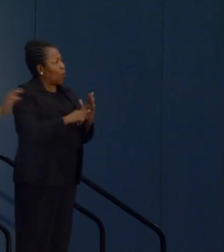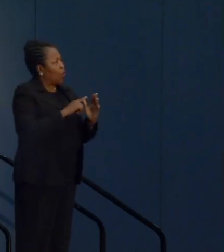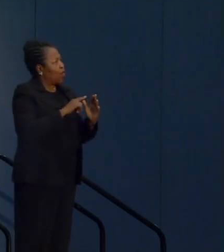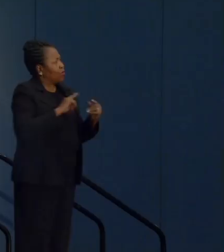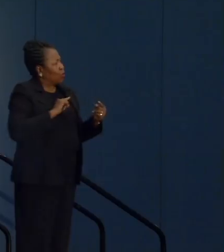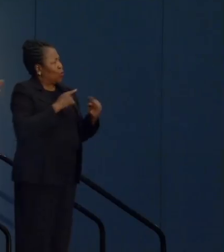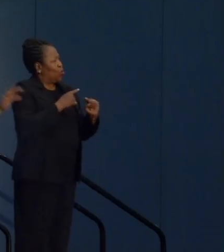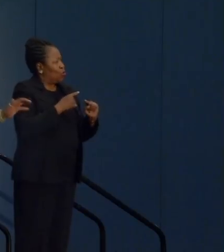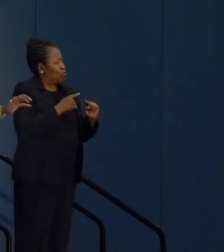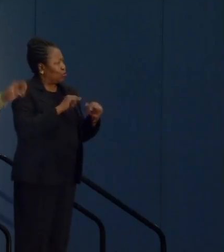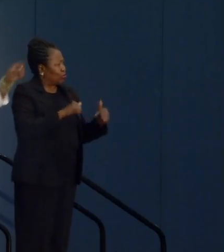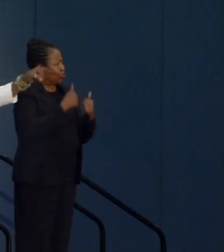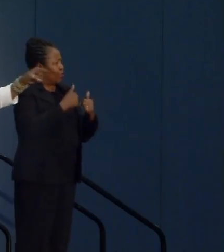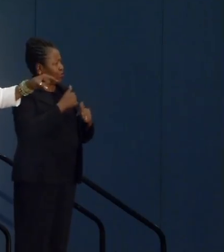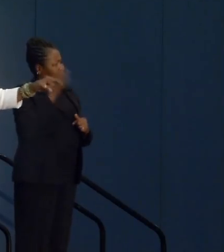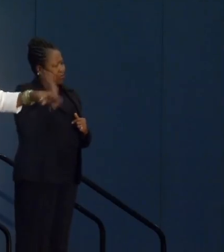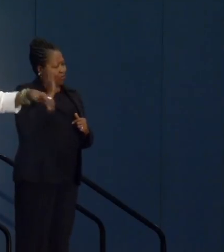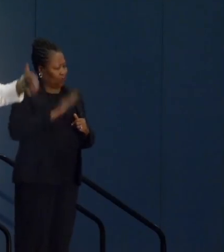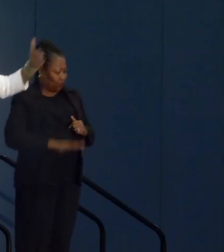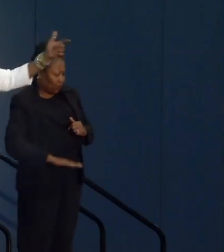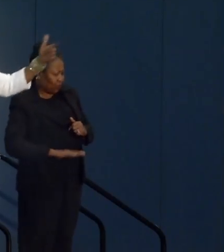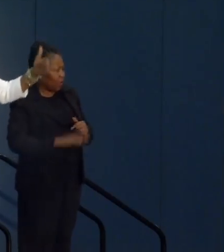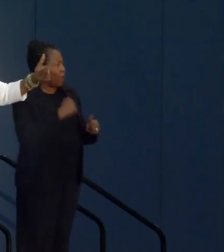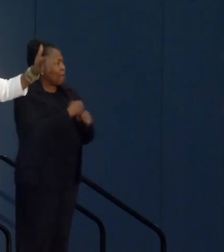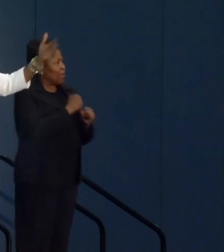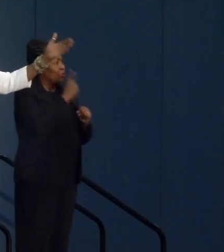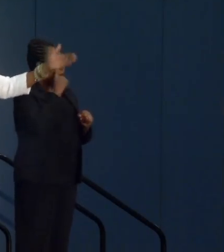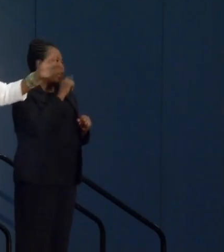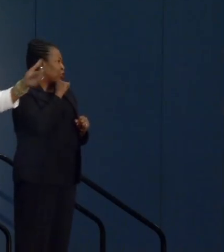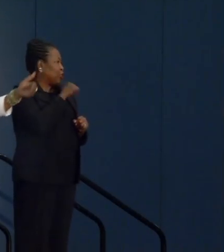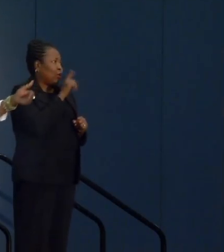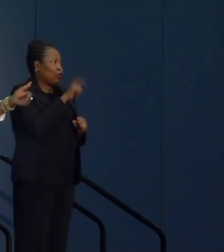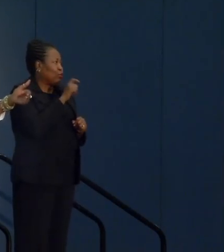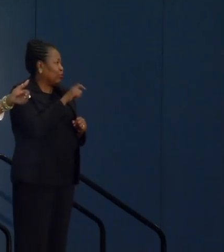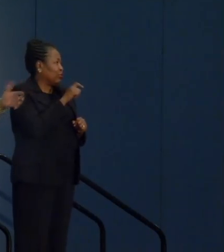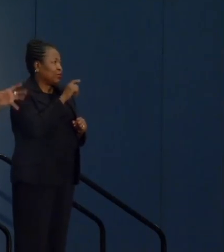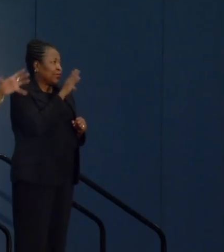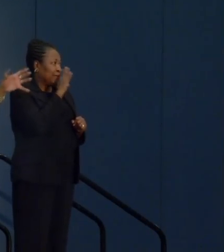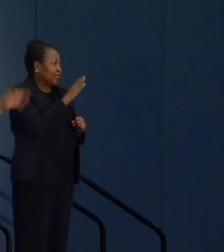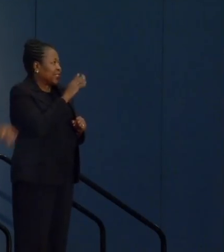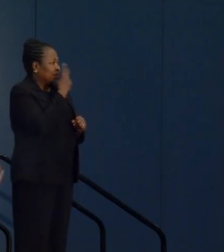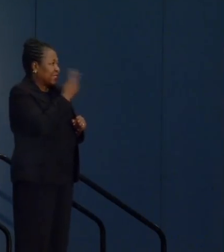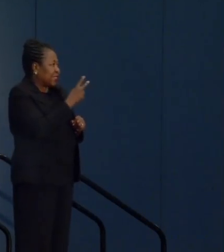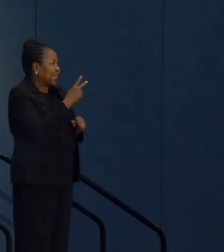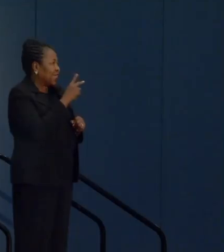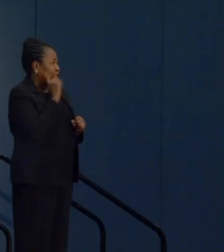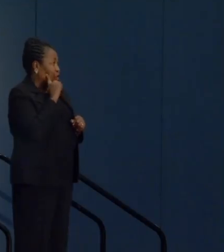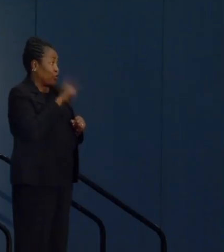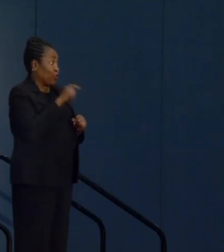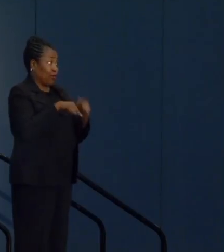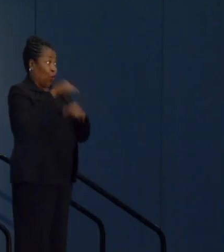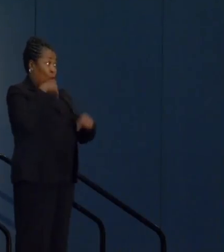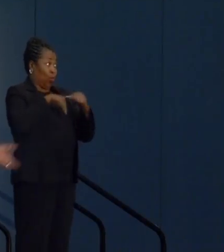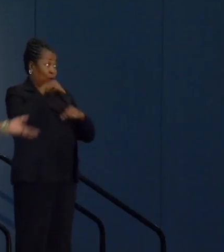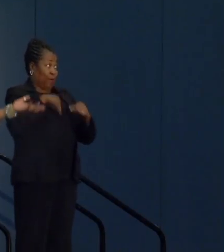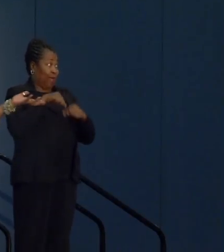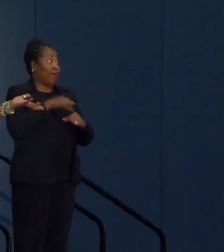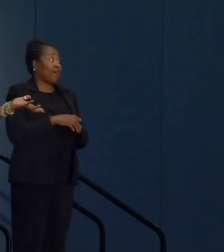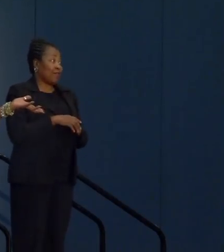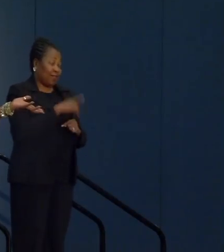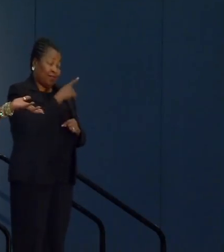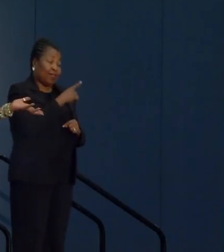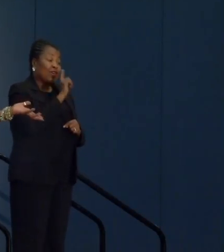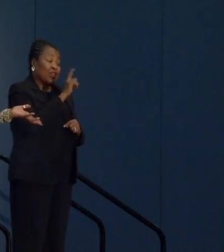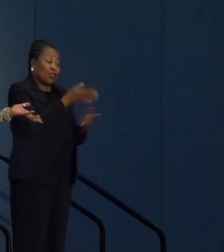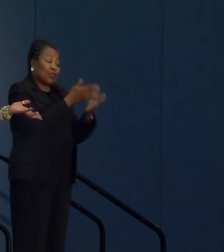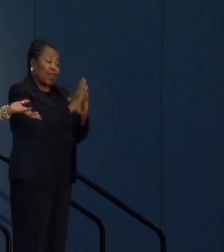or issues from childhood make you think that you don't deserve to be seen and heard. You got to go all the way back there. That's good. All right, so you got to